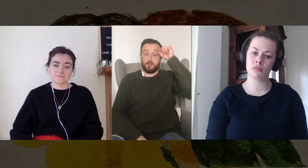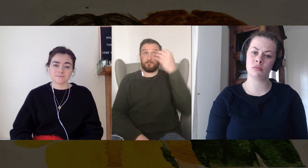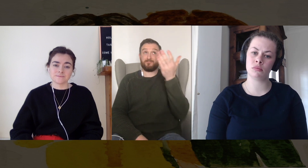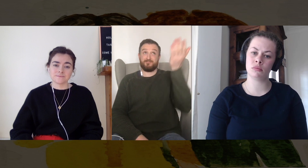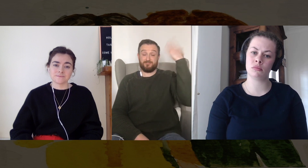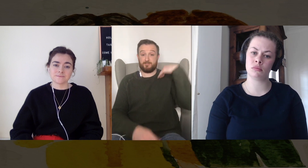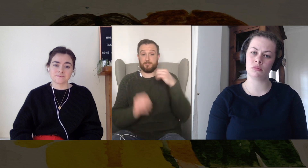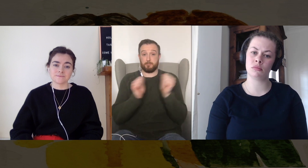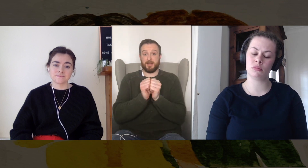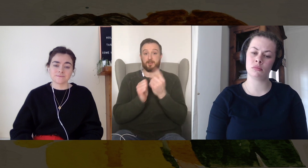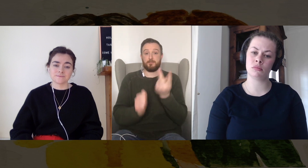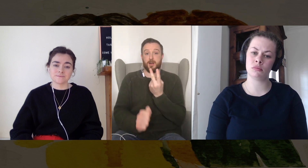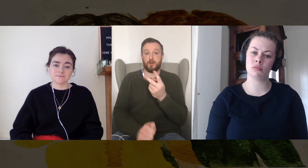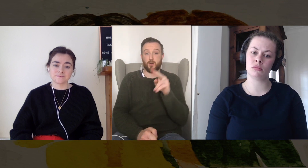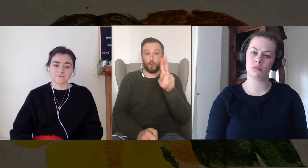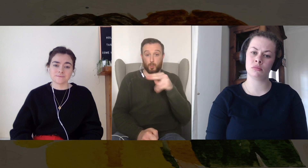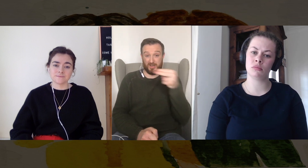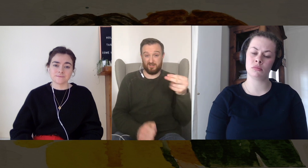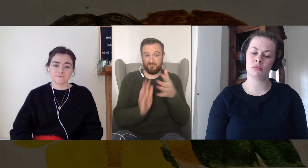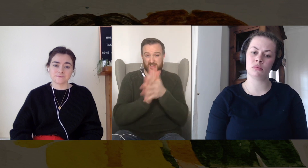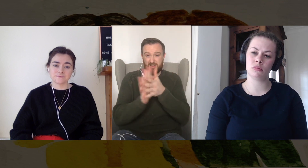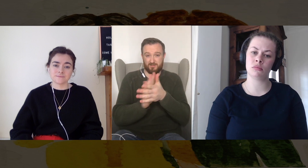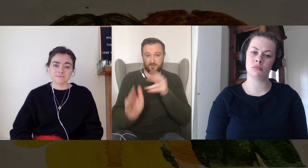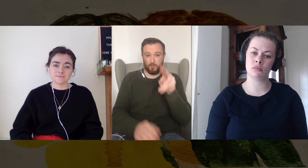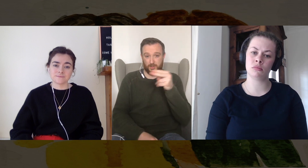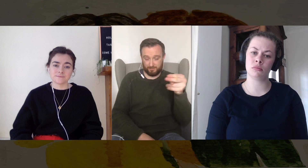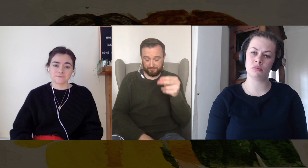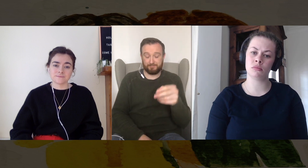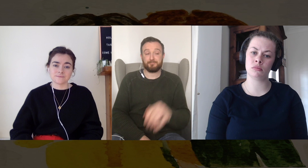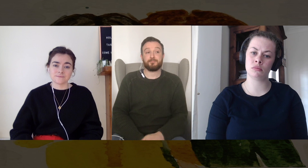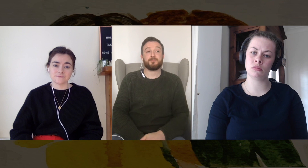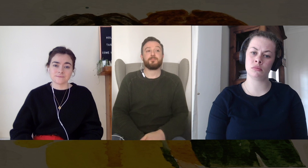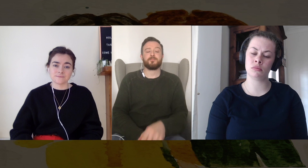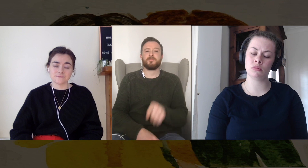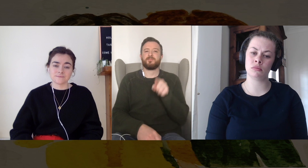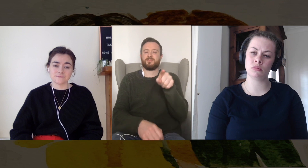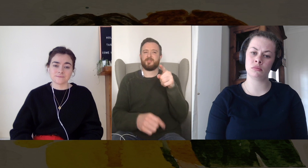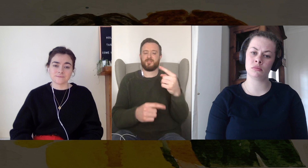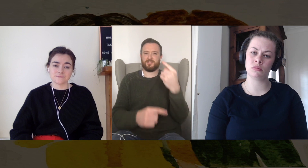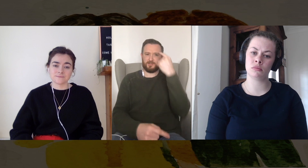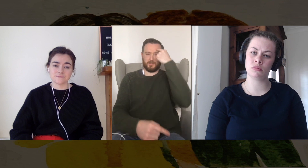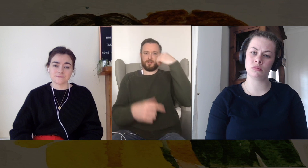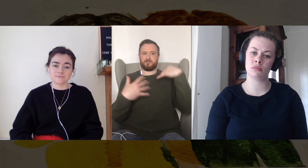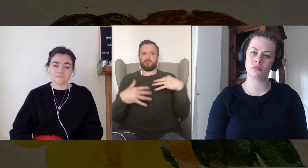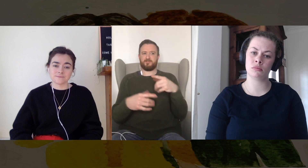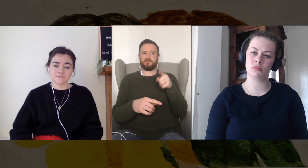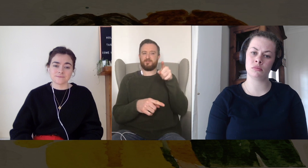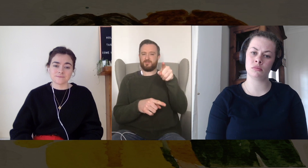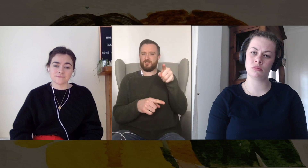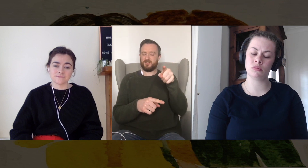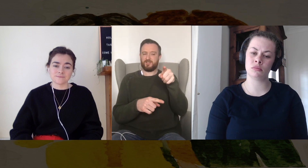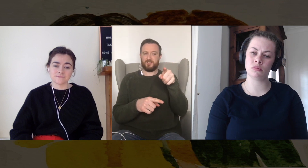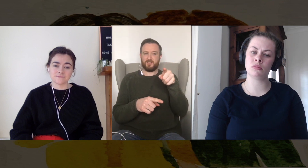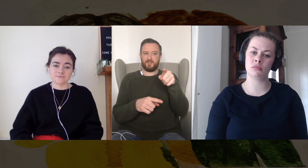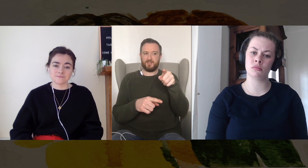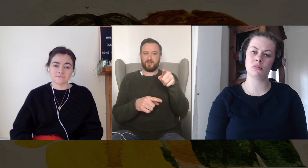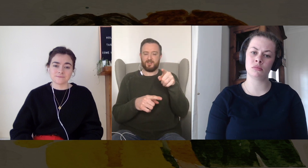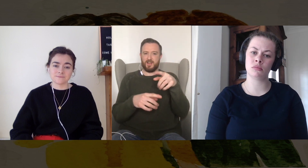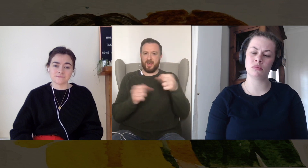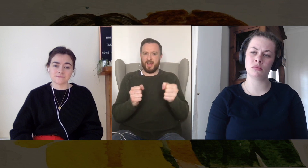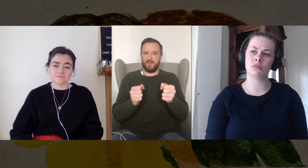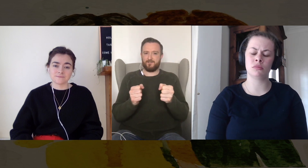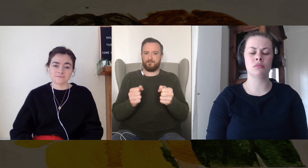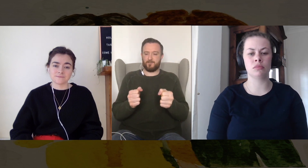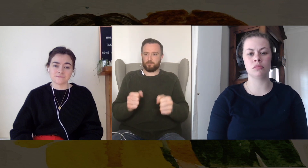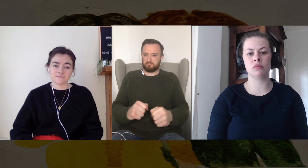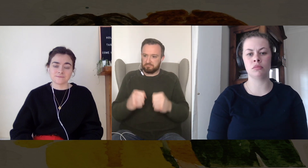answers. And what I remember was that when I first met my partner Nolene, that what inspired